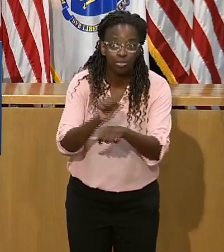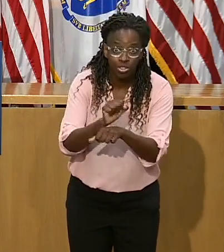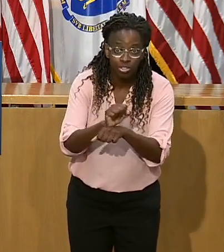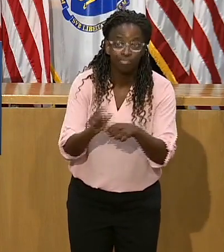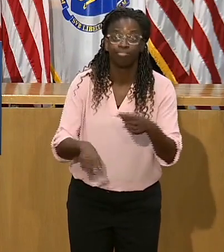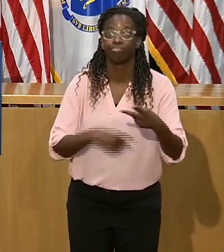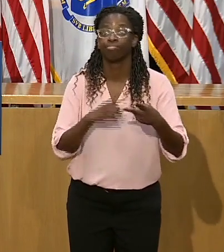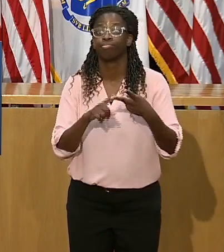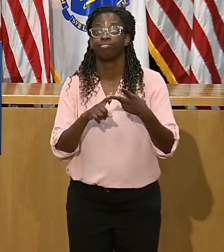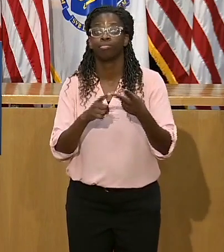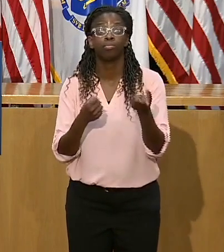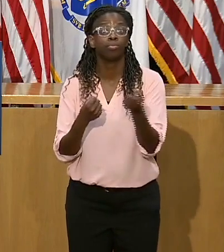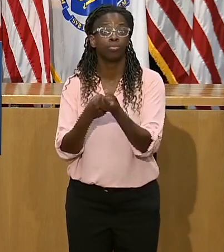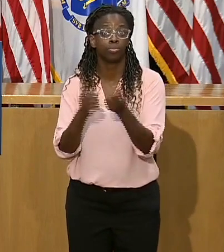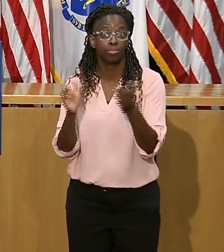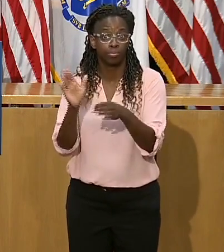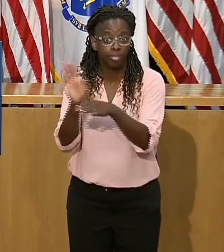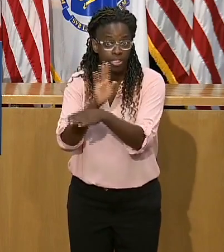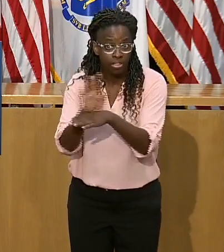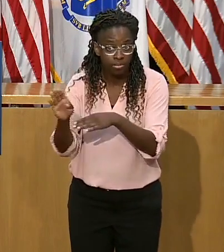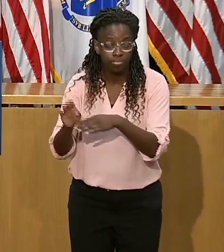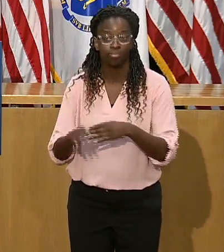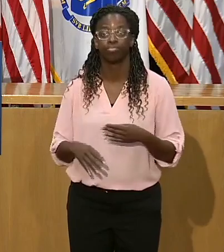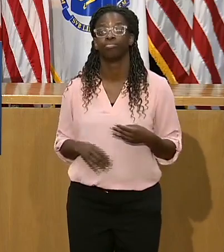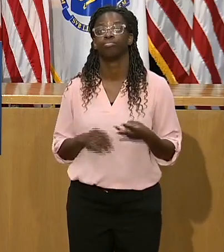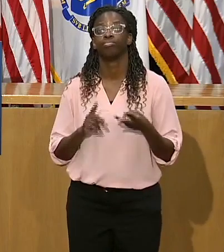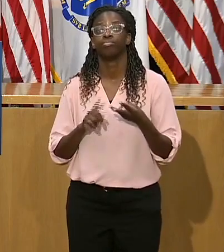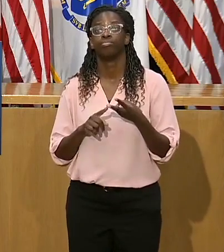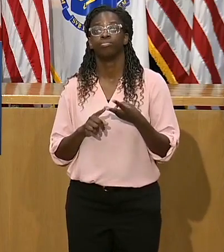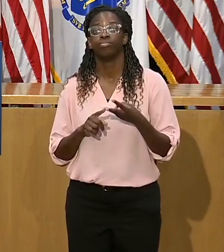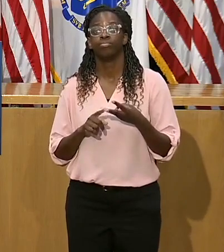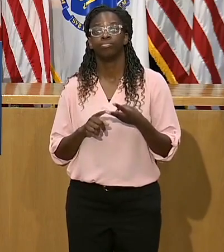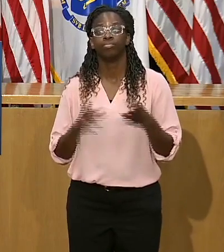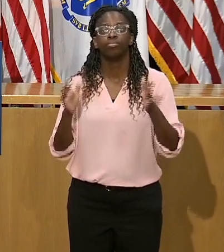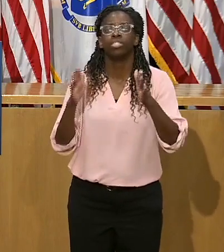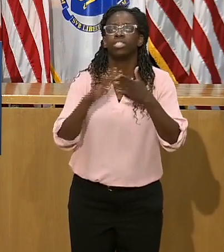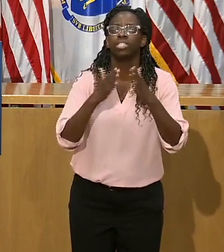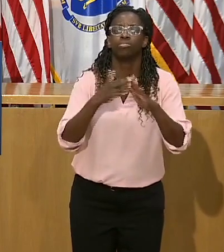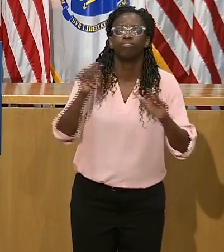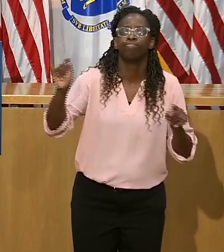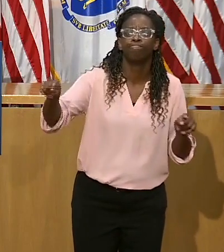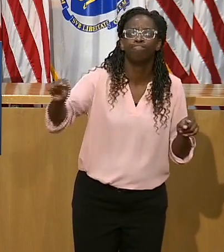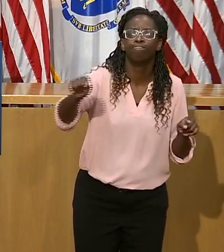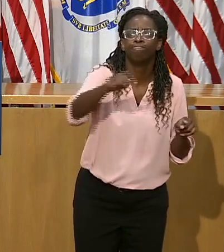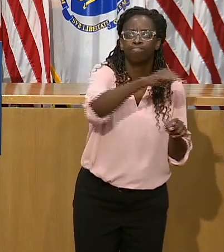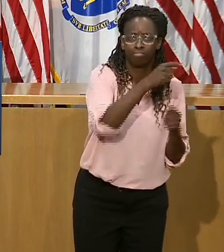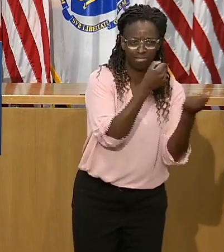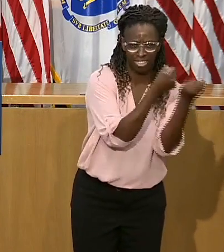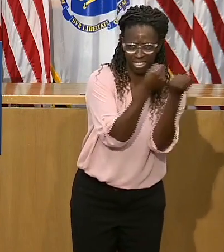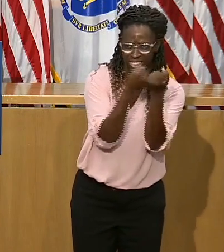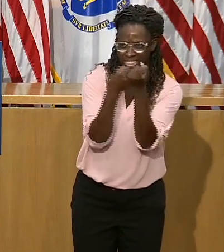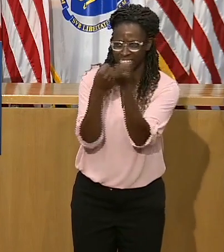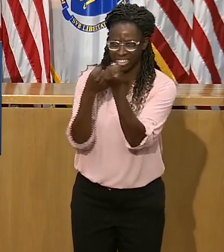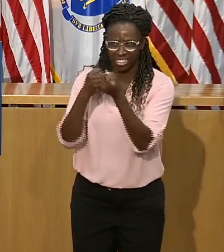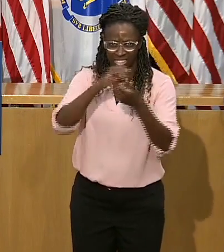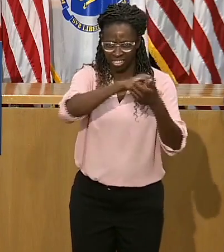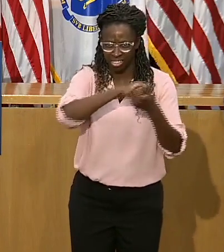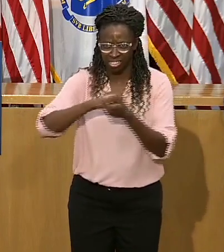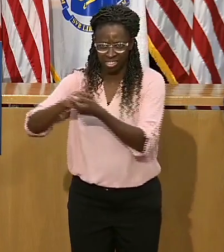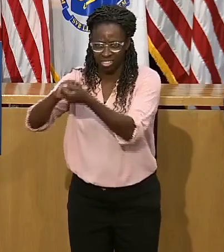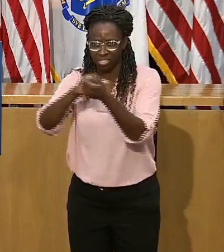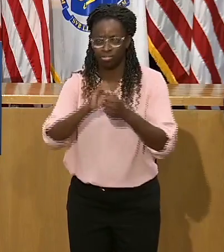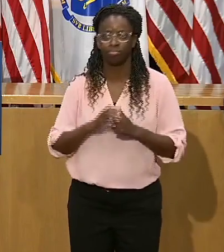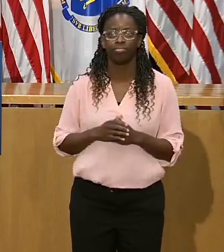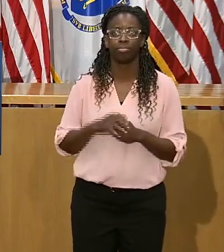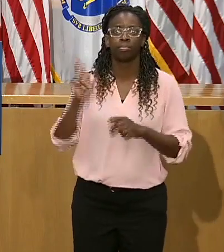revitalizing our downtowns, supporting housing equity and stability, and fostering innovation. The Lieutenant Governor talked